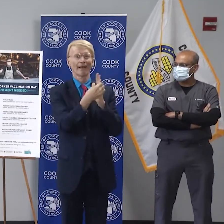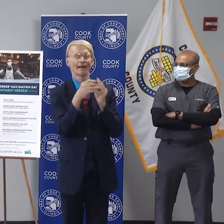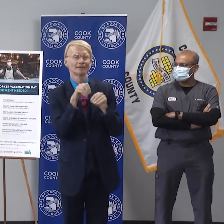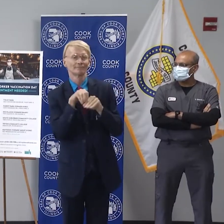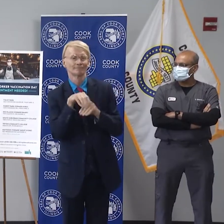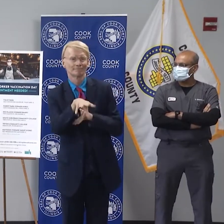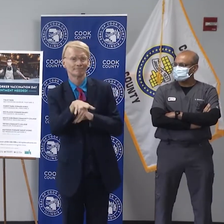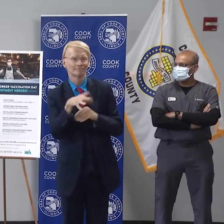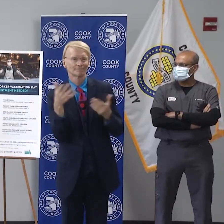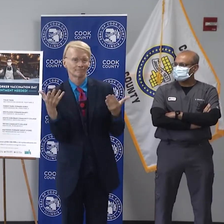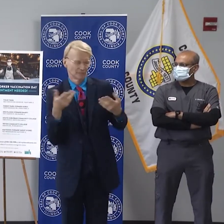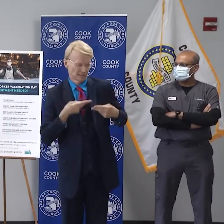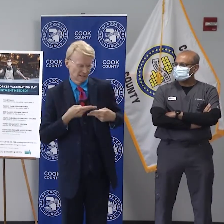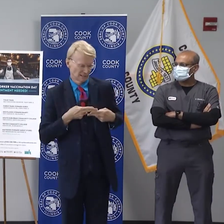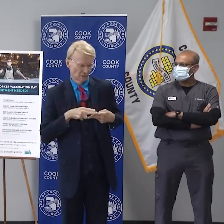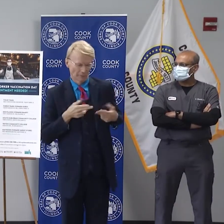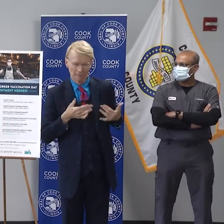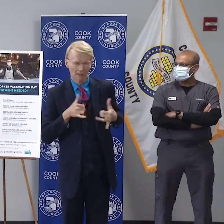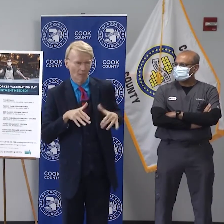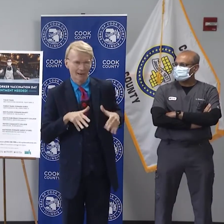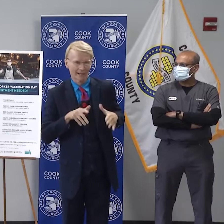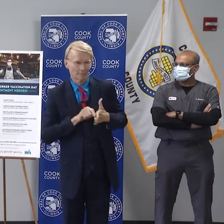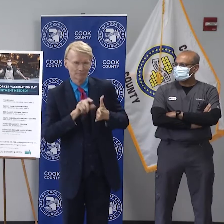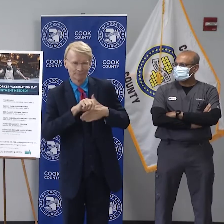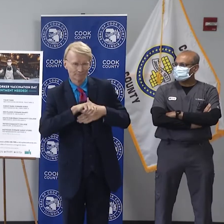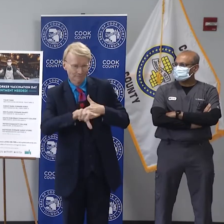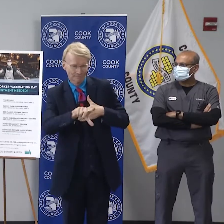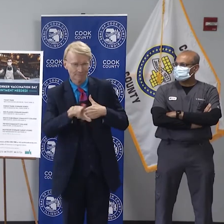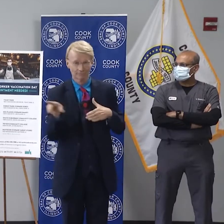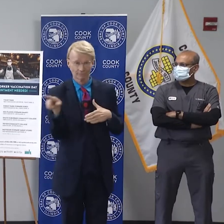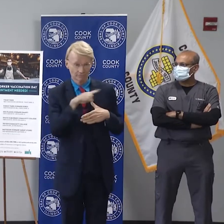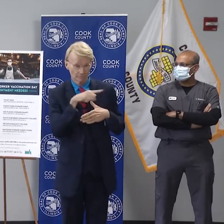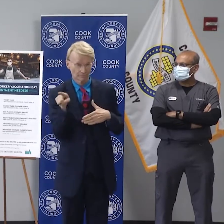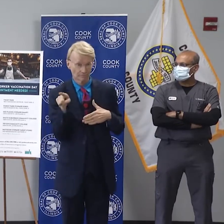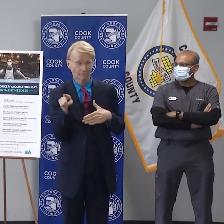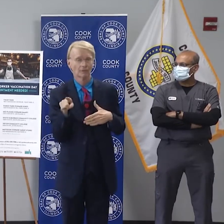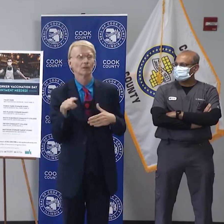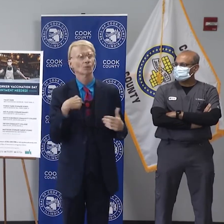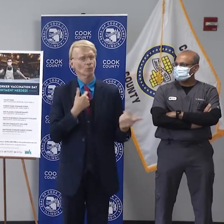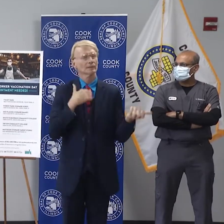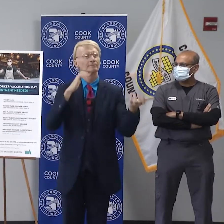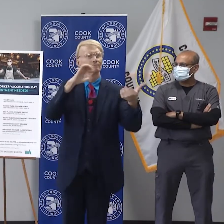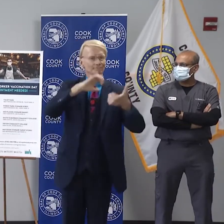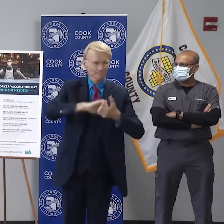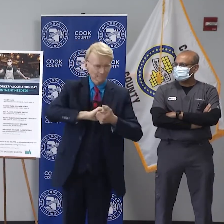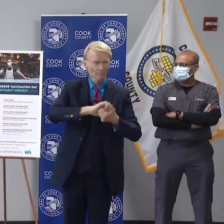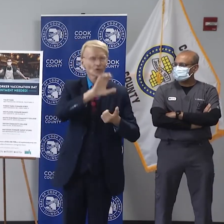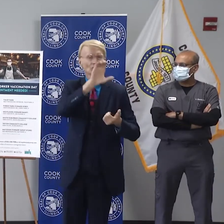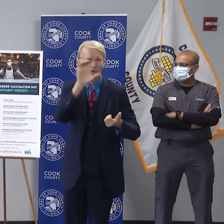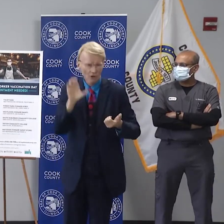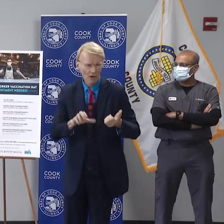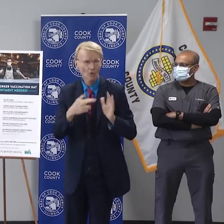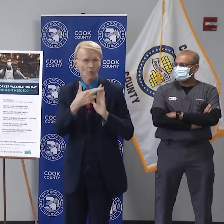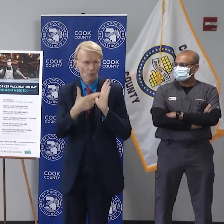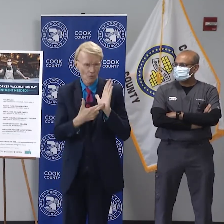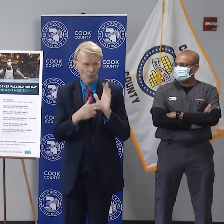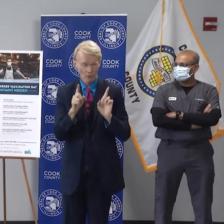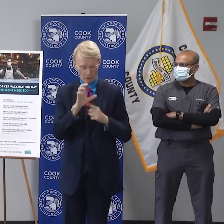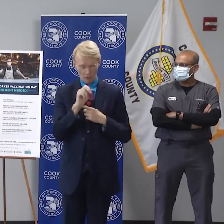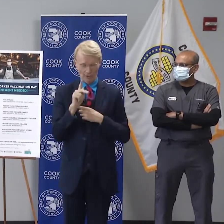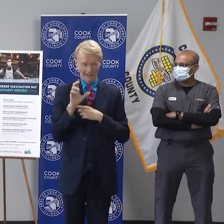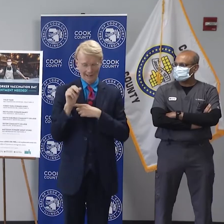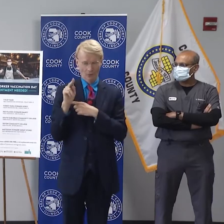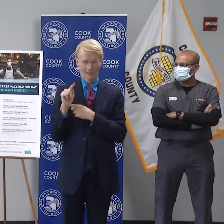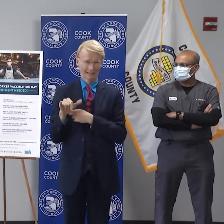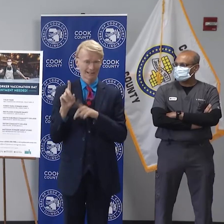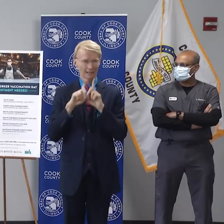actually over the very shortly, or not have already been released. They will indicate that we are in lockstep with the city of Chicago, and they can be found on the Cook County Department of